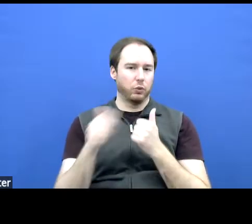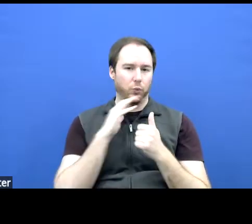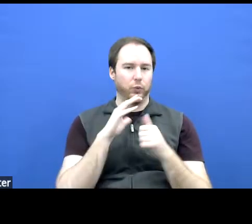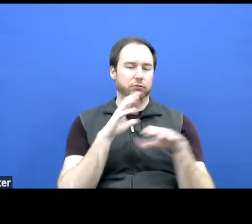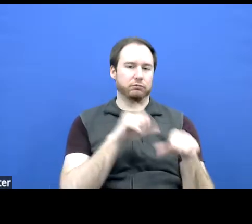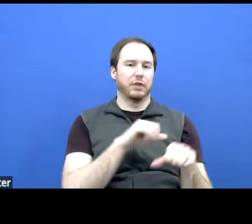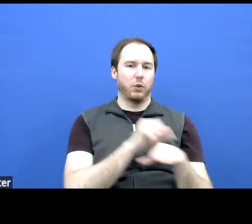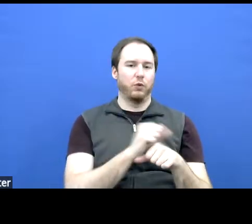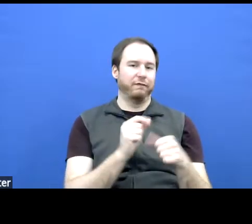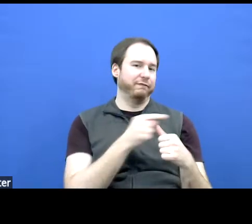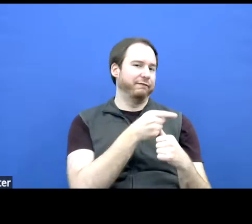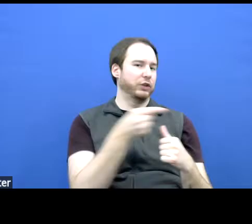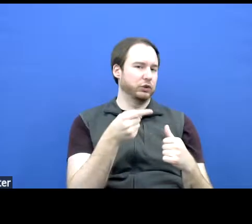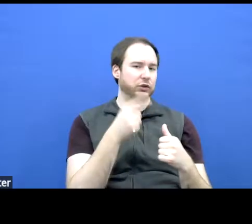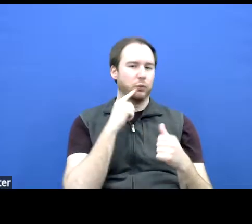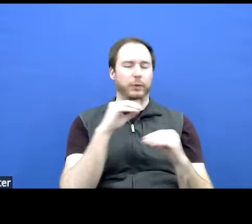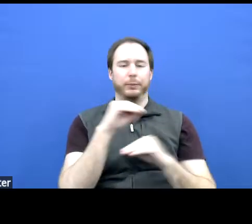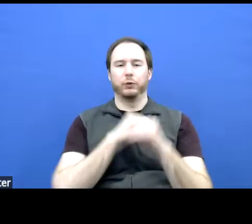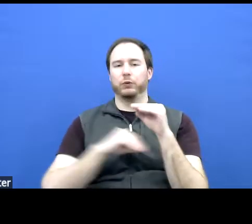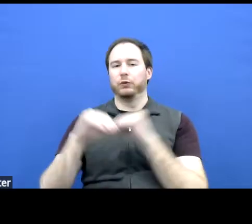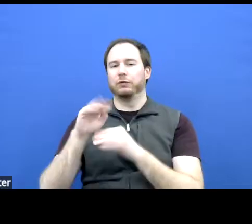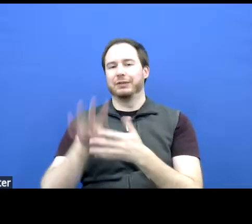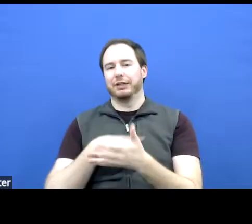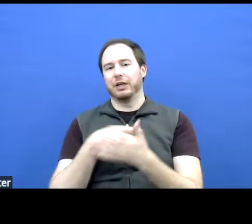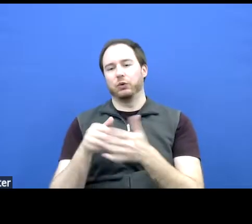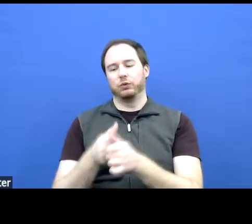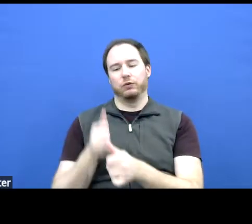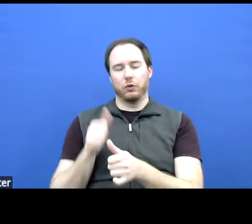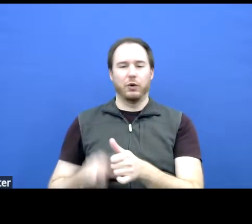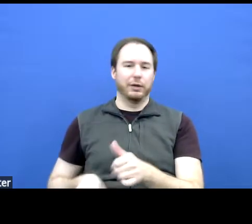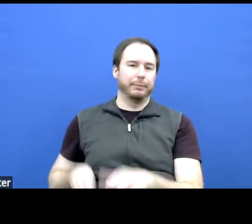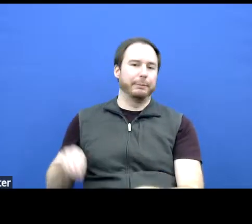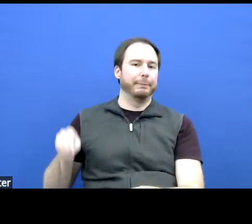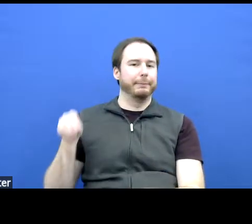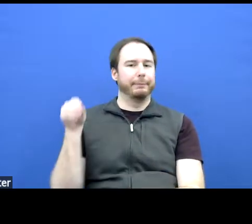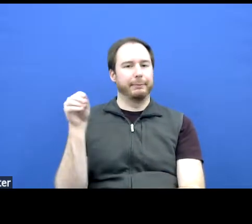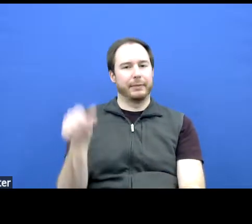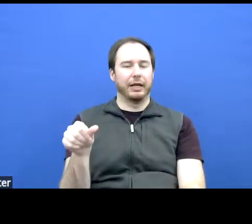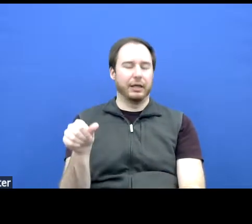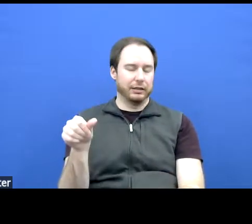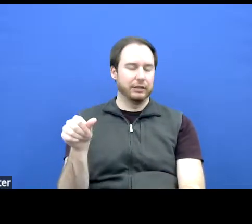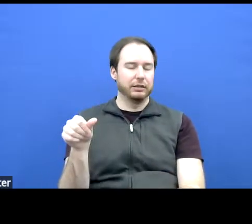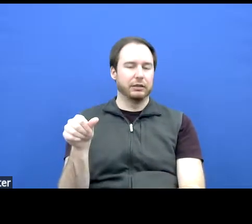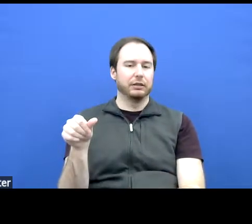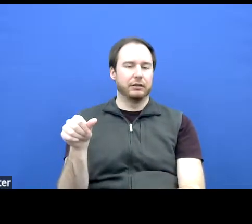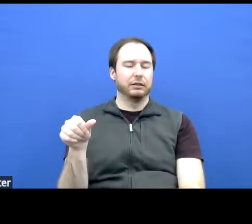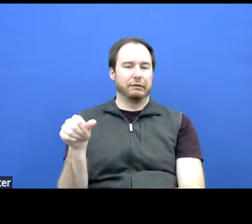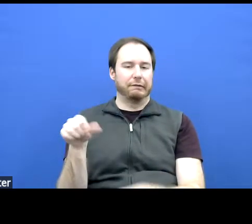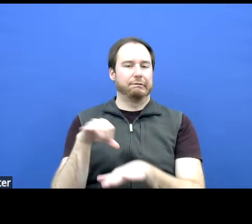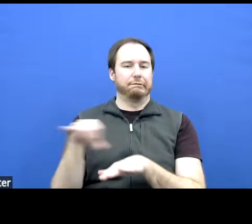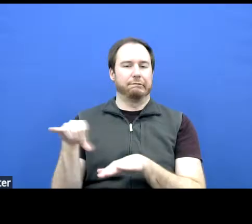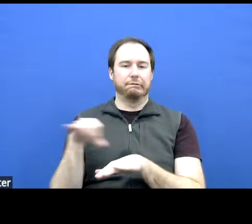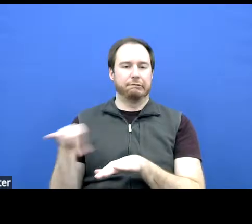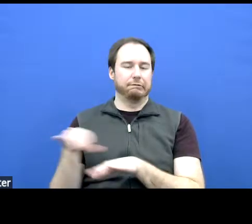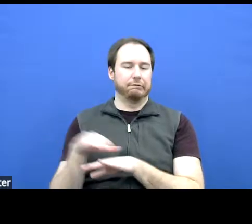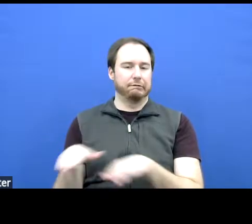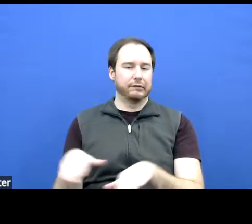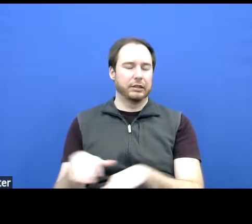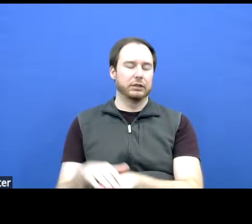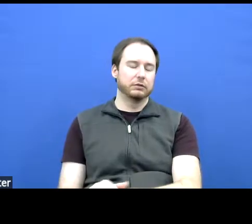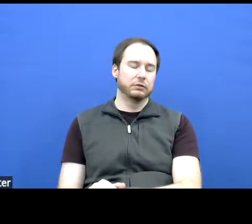they'll just try to work the schedule to avoid the more petroleum heavy, which